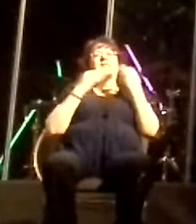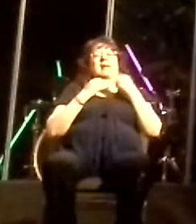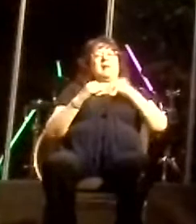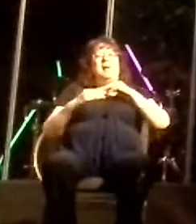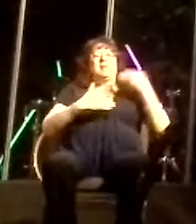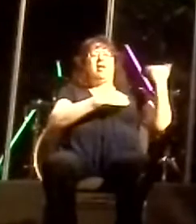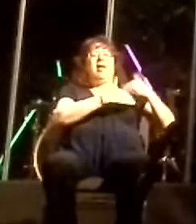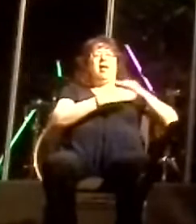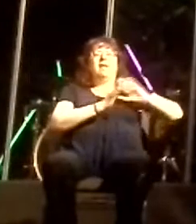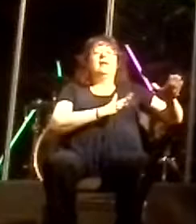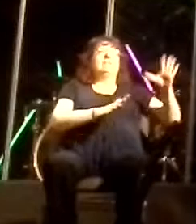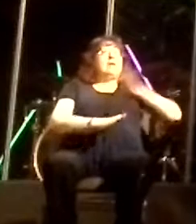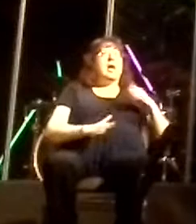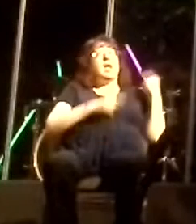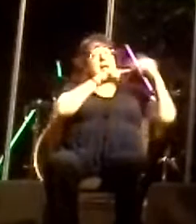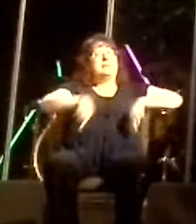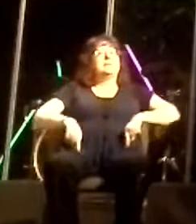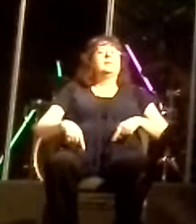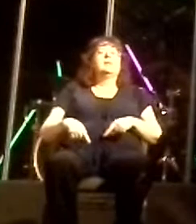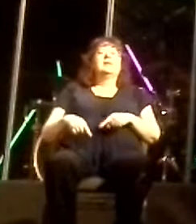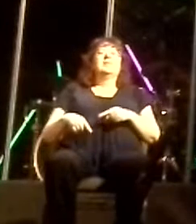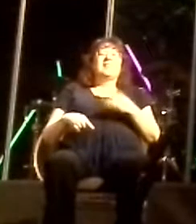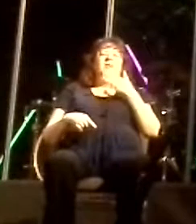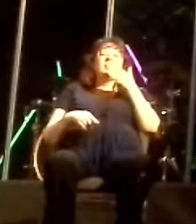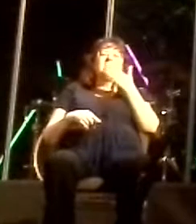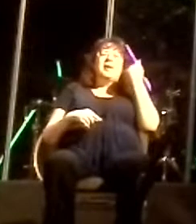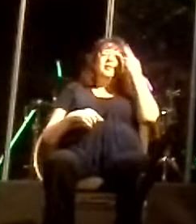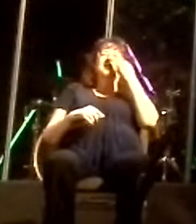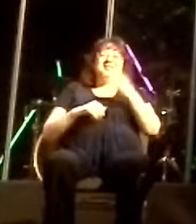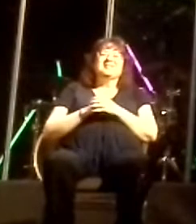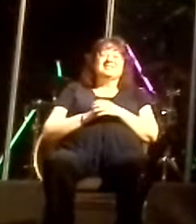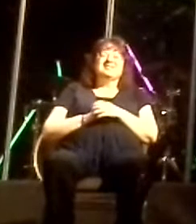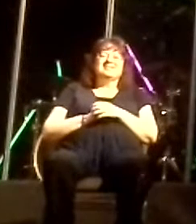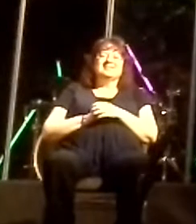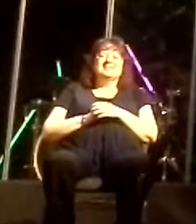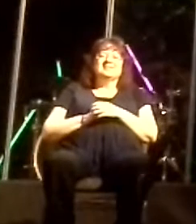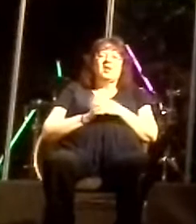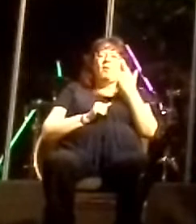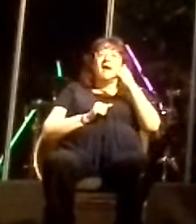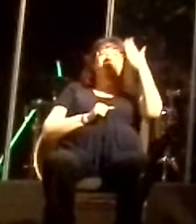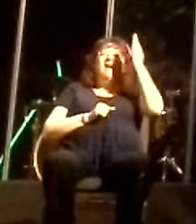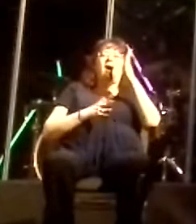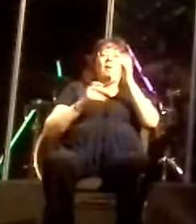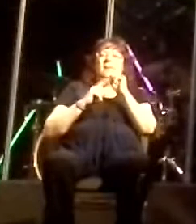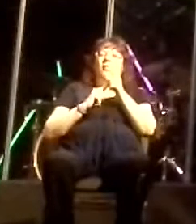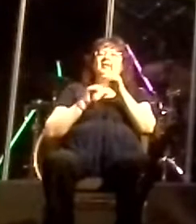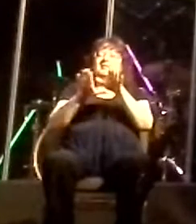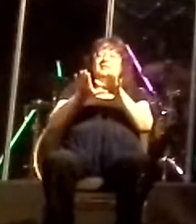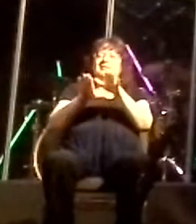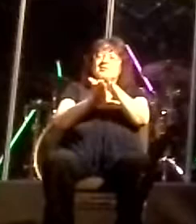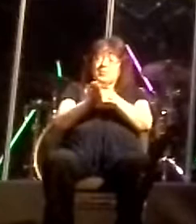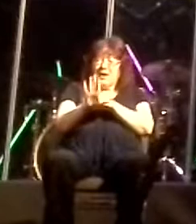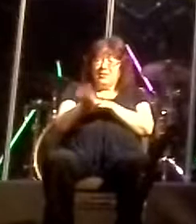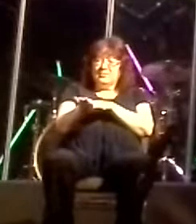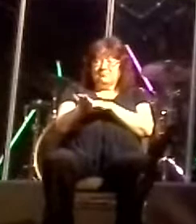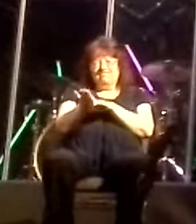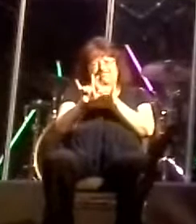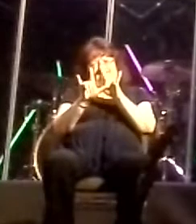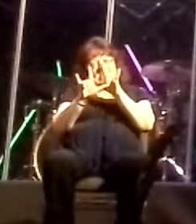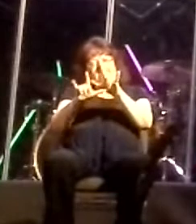member to stop bugging you. But no, you're here for a bigger reason. You're here because God wanted a moment to slow you down and say, "I